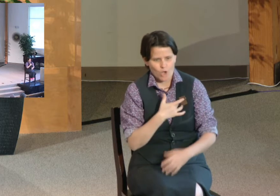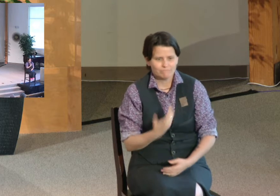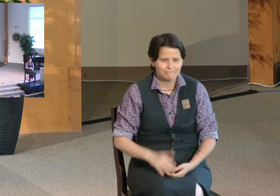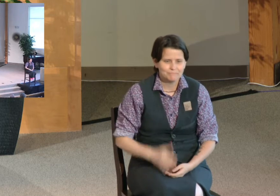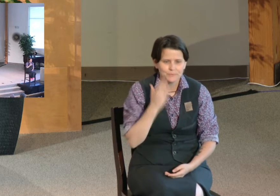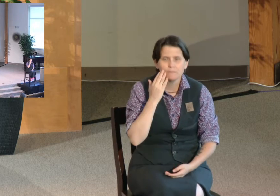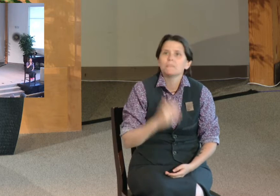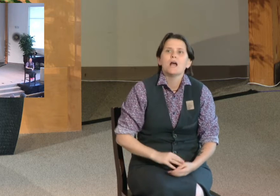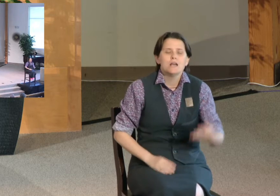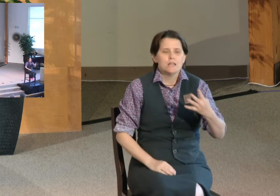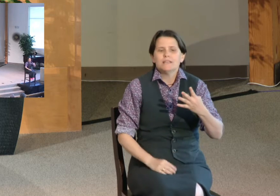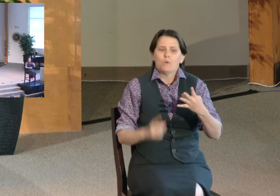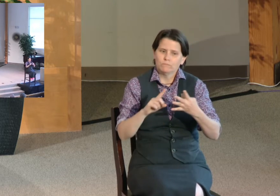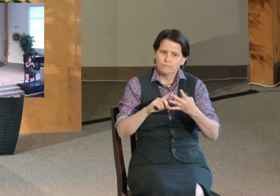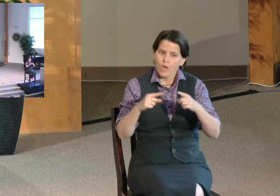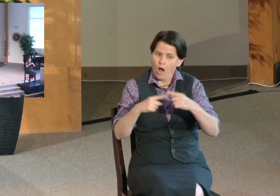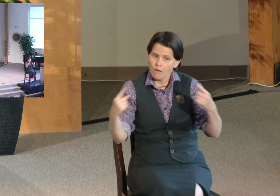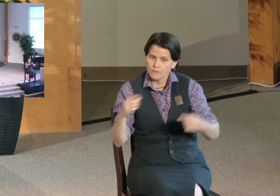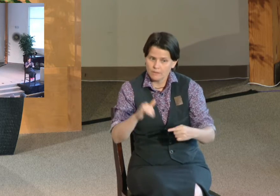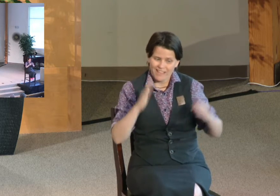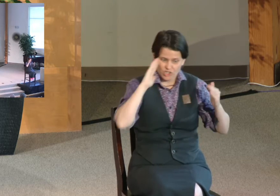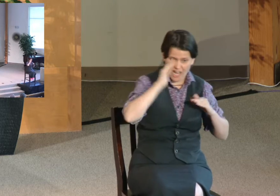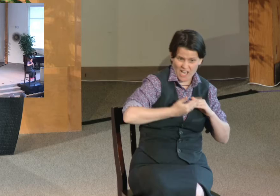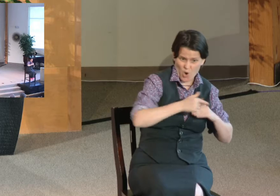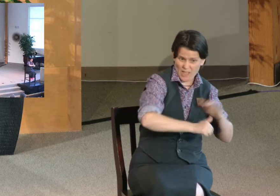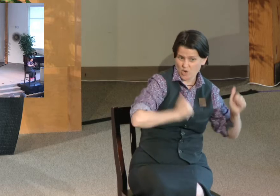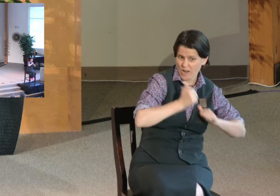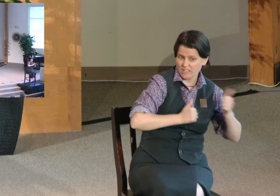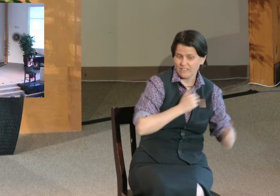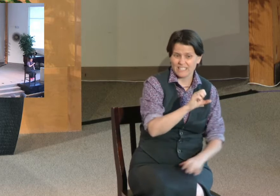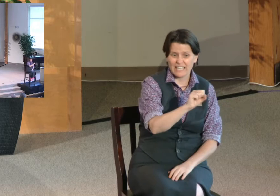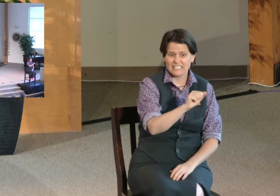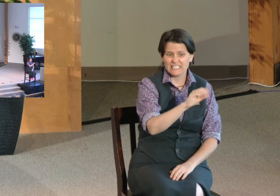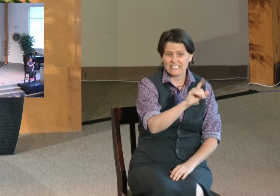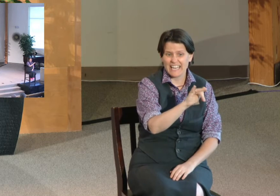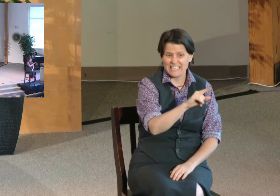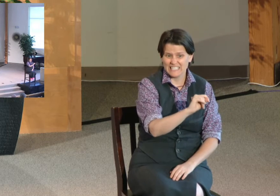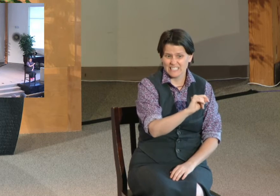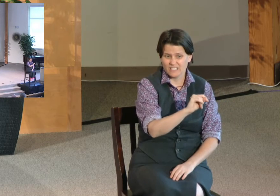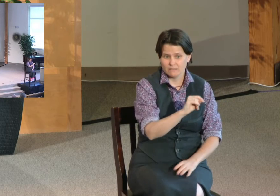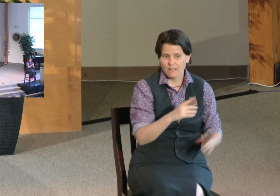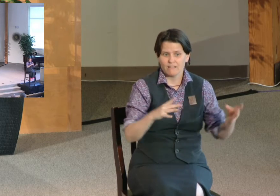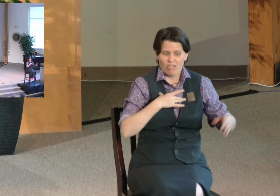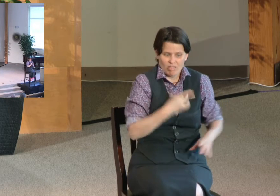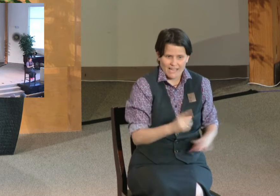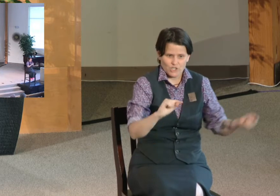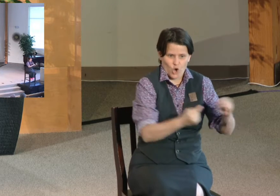They can be on the cruel side for those who are vulnerable and disdain the weak. They tend to be workaholics